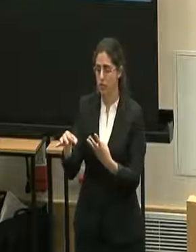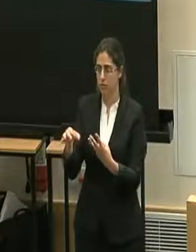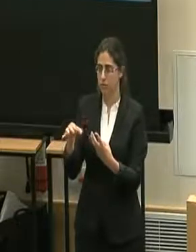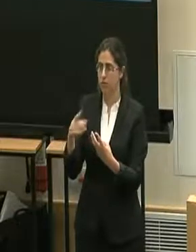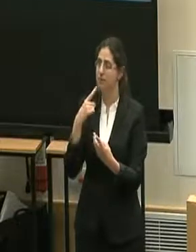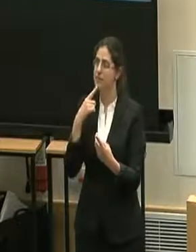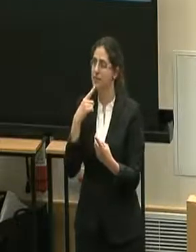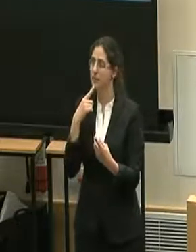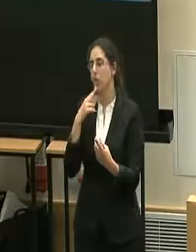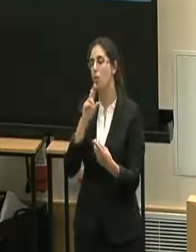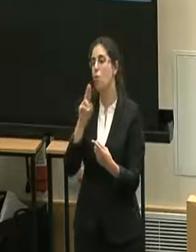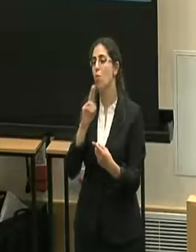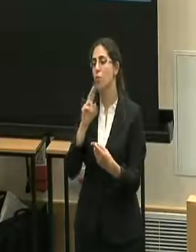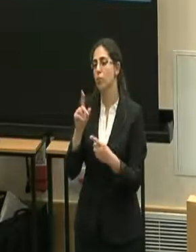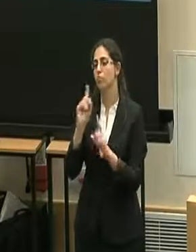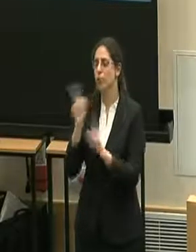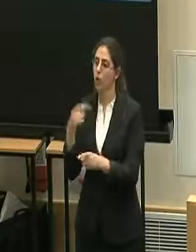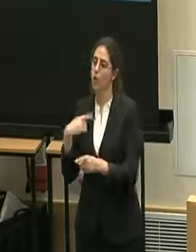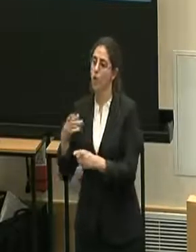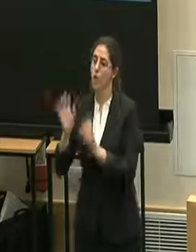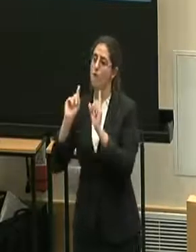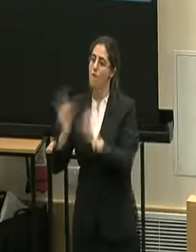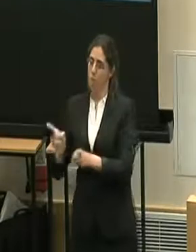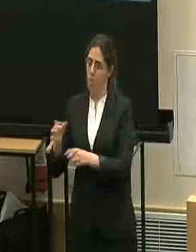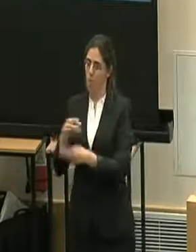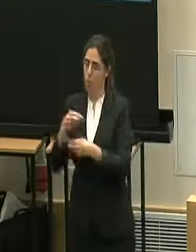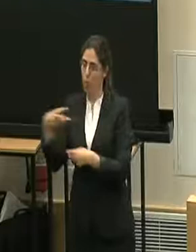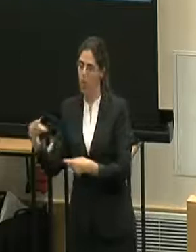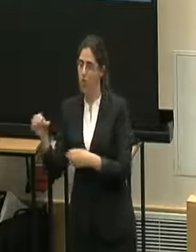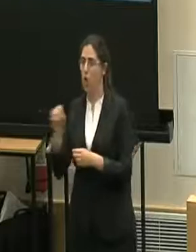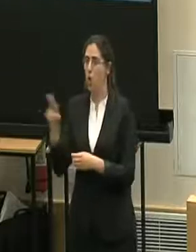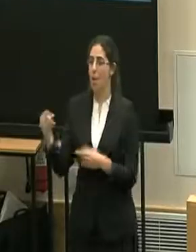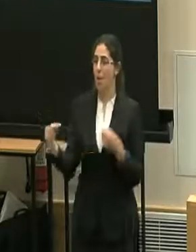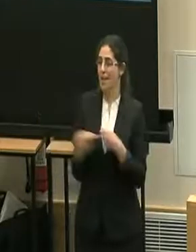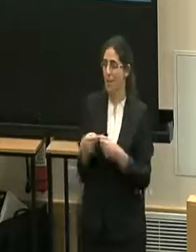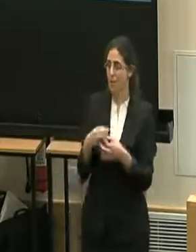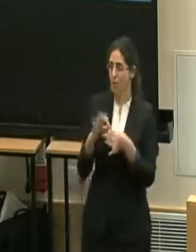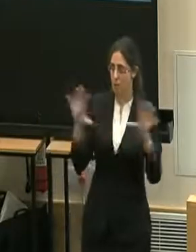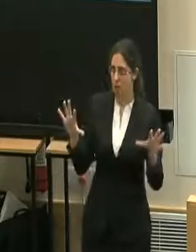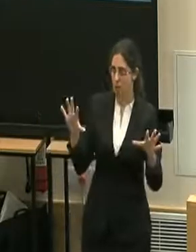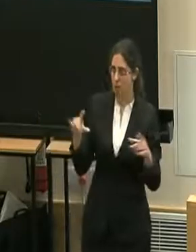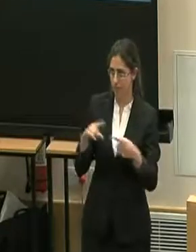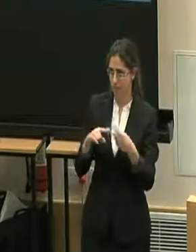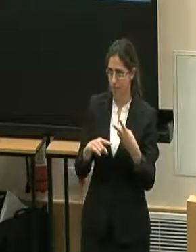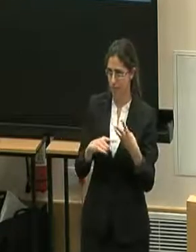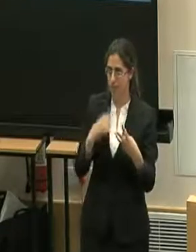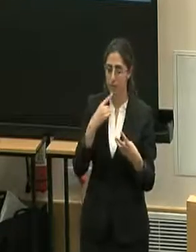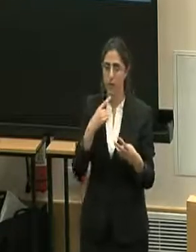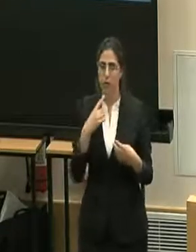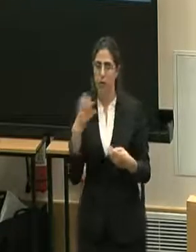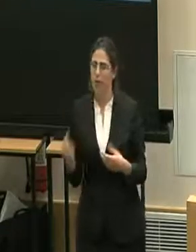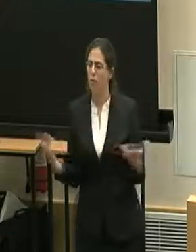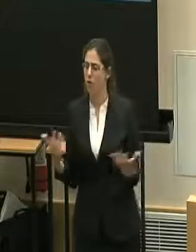formal equality or sometimes also called negative freedom, we would have an account of